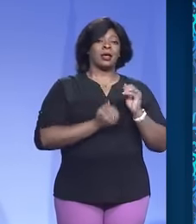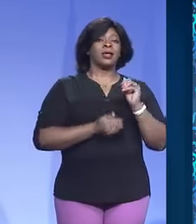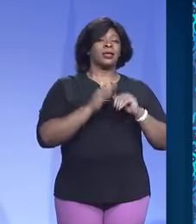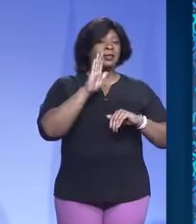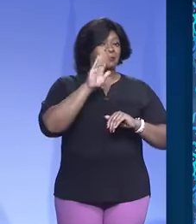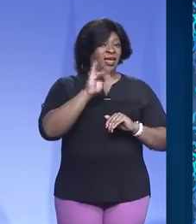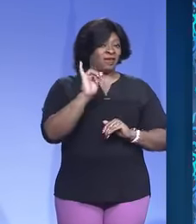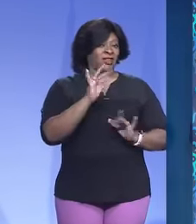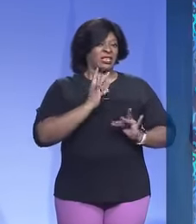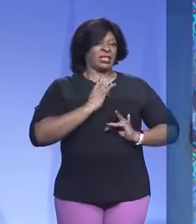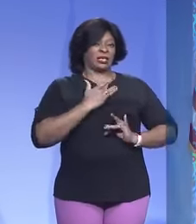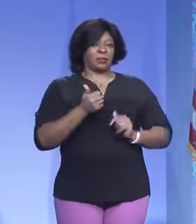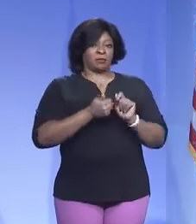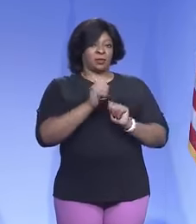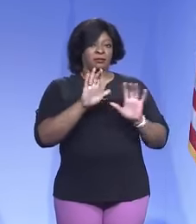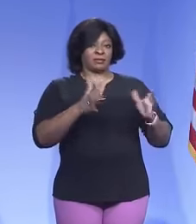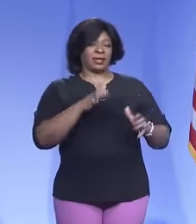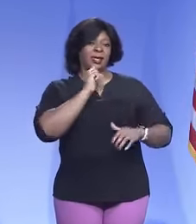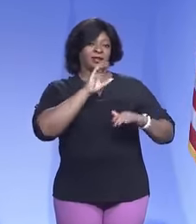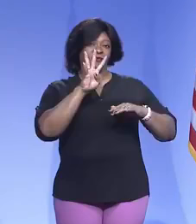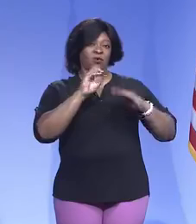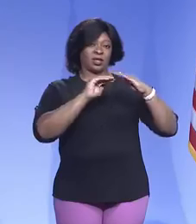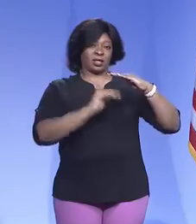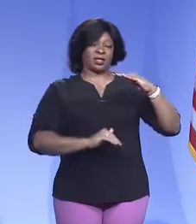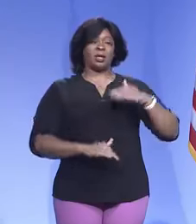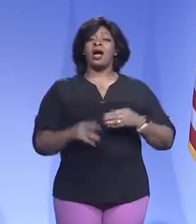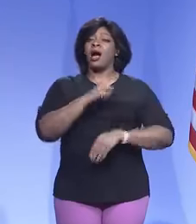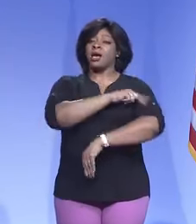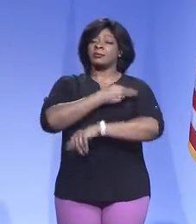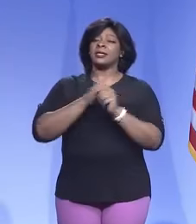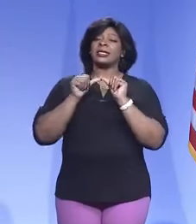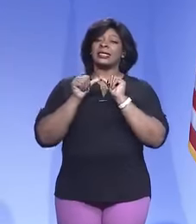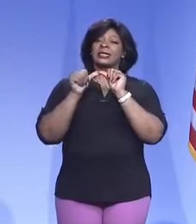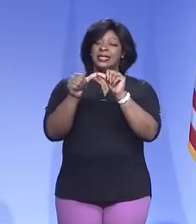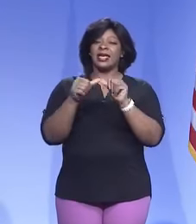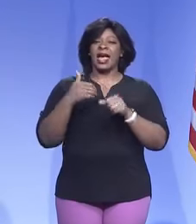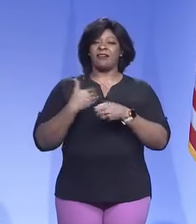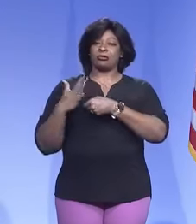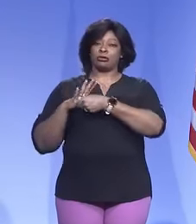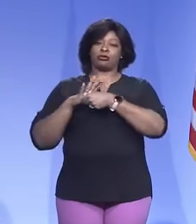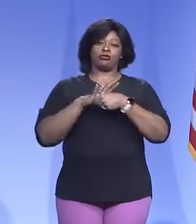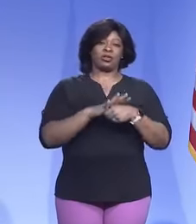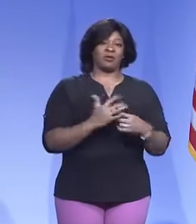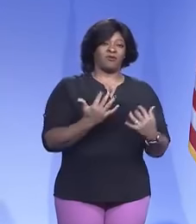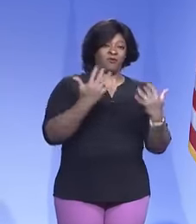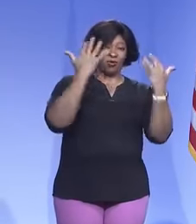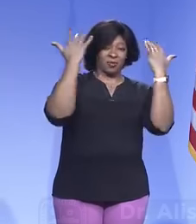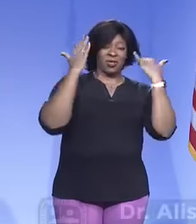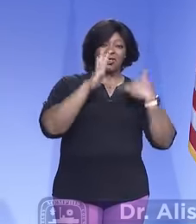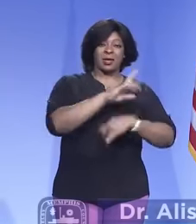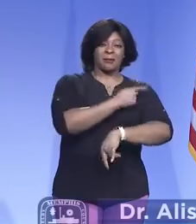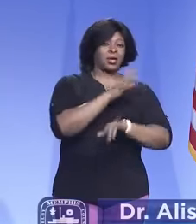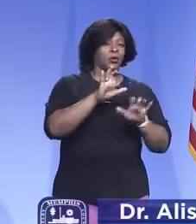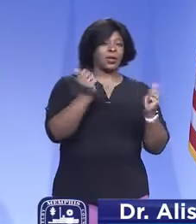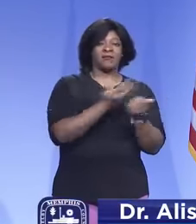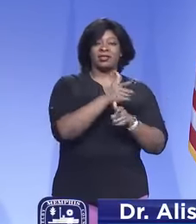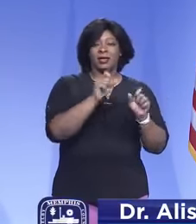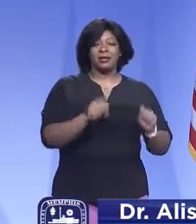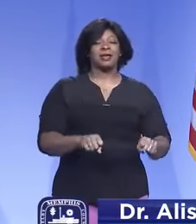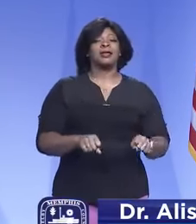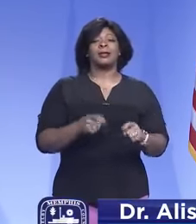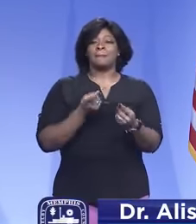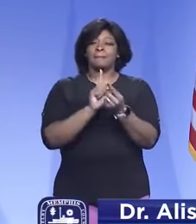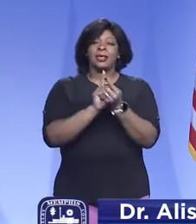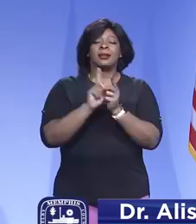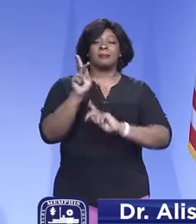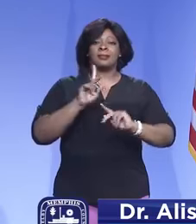the infection. Our hospitals continue to have strain on their capacity. They're doing everything that they can to be able to meet